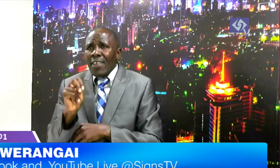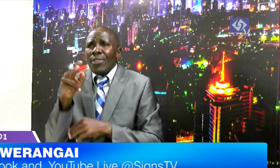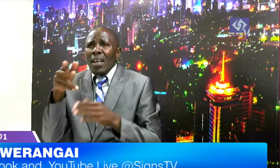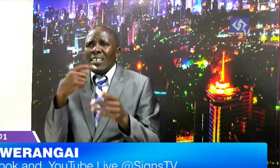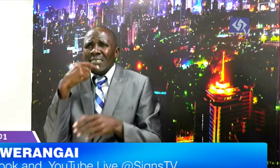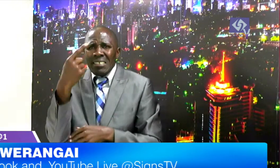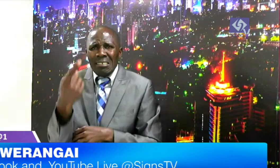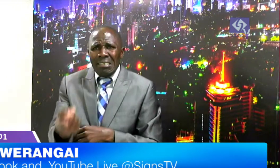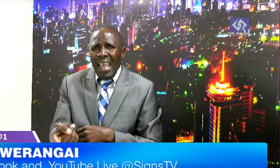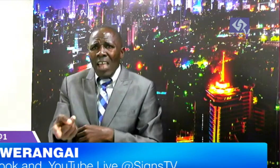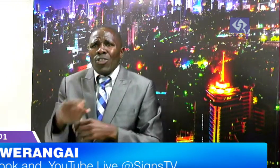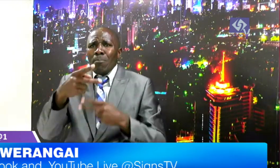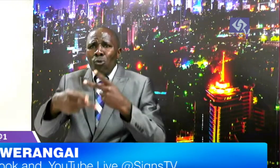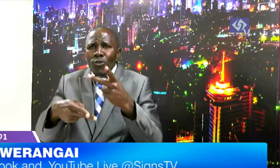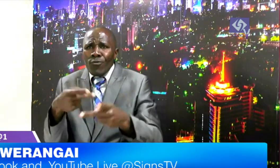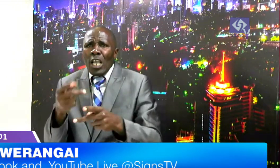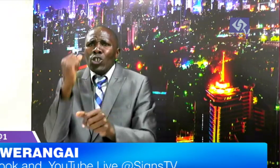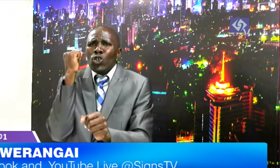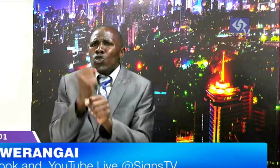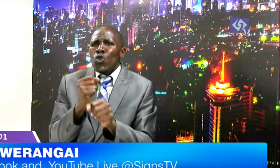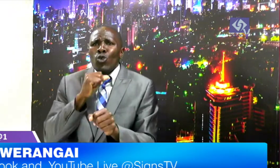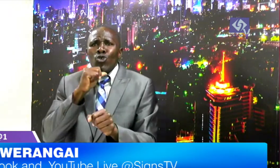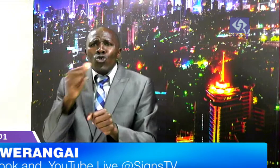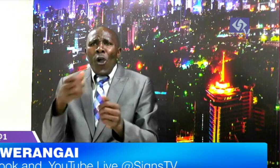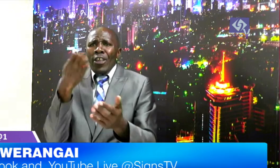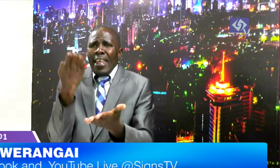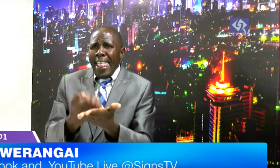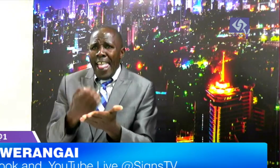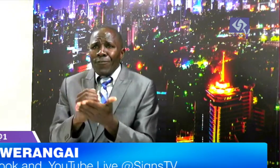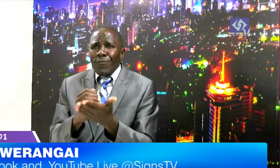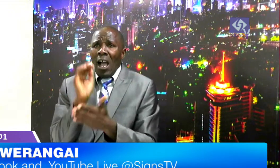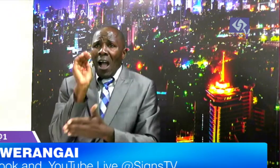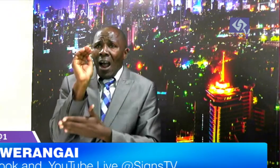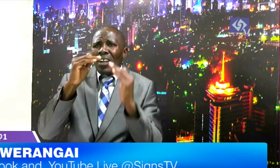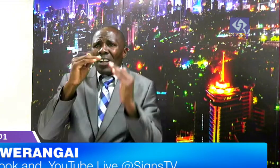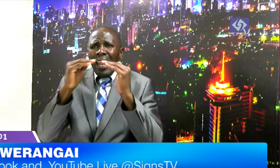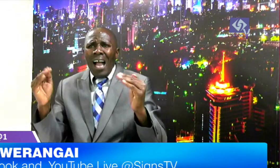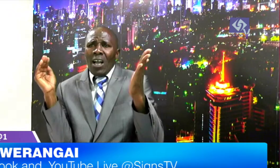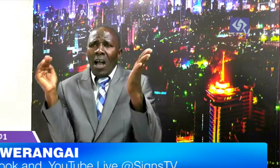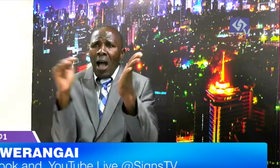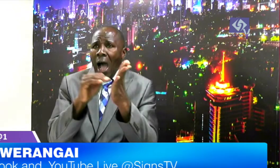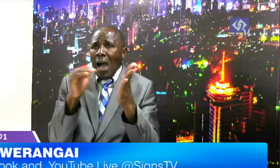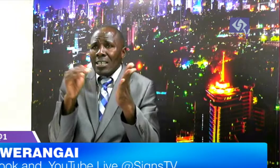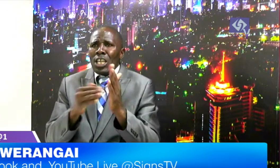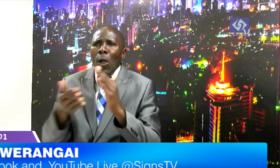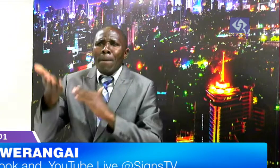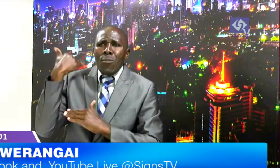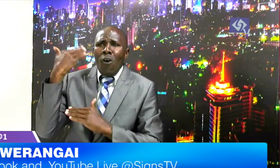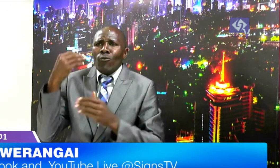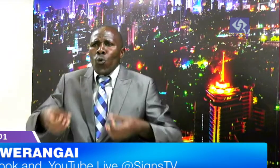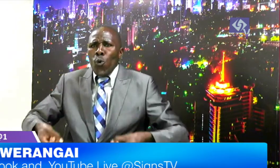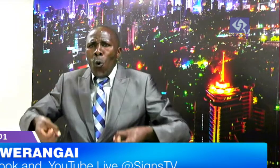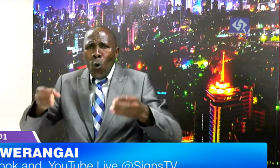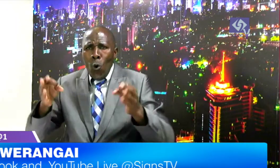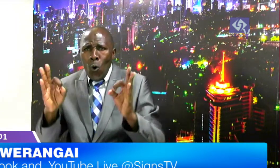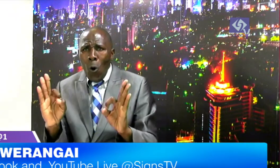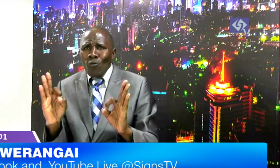Milimani Anti-Corruption Magistrate Eunice Nyoto said the prosecution did not prove the charges